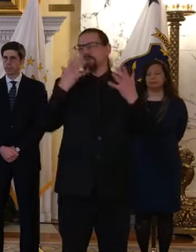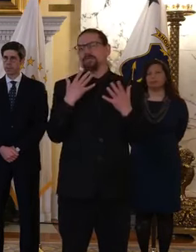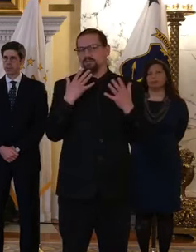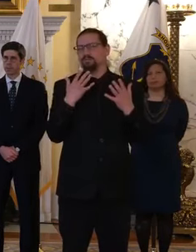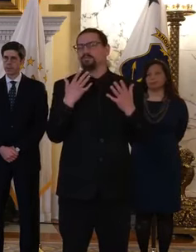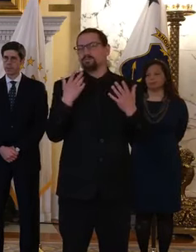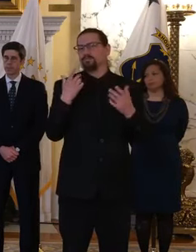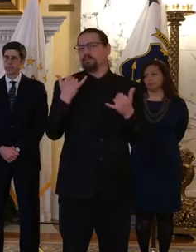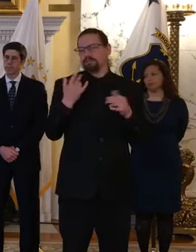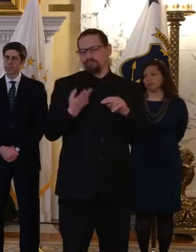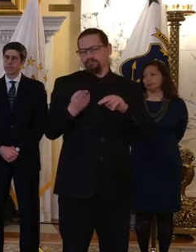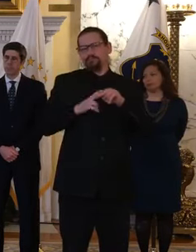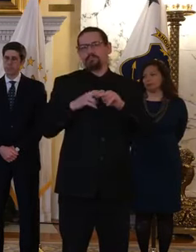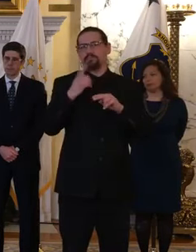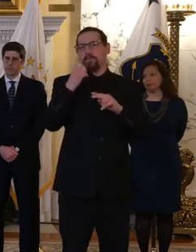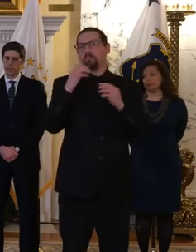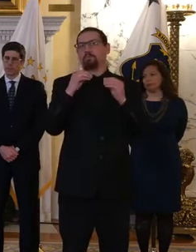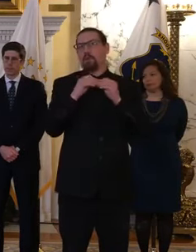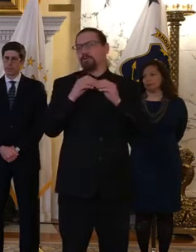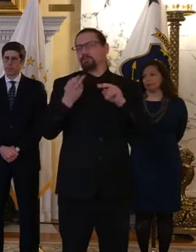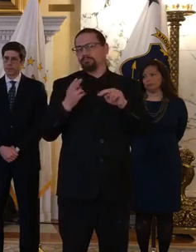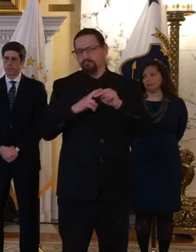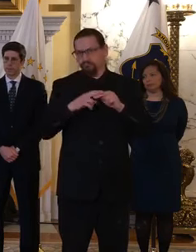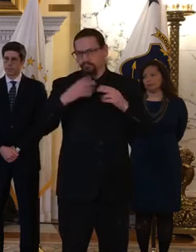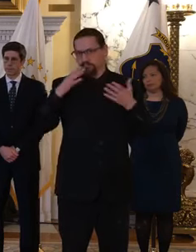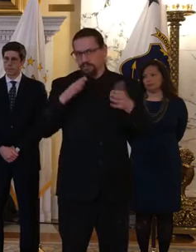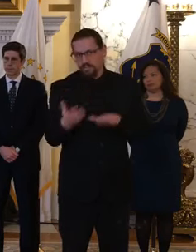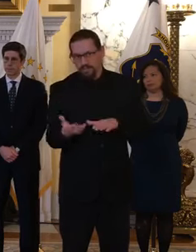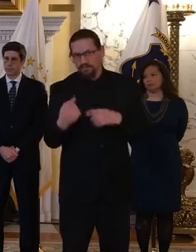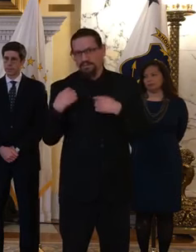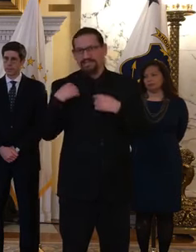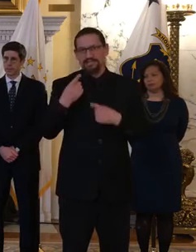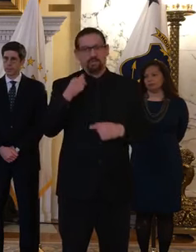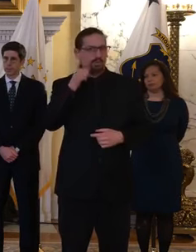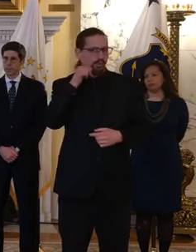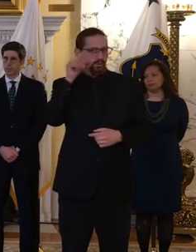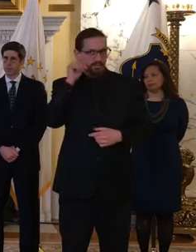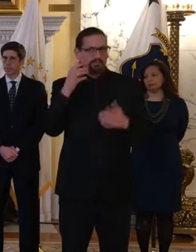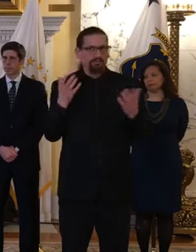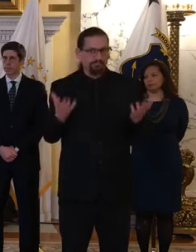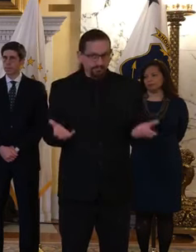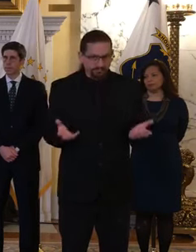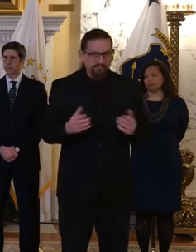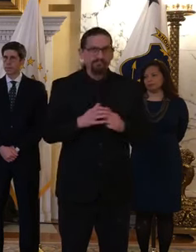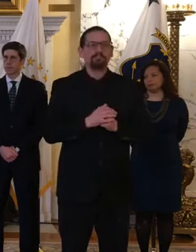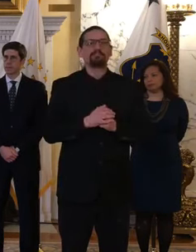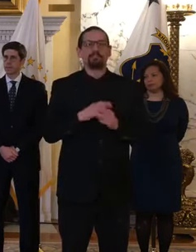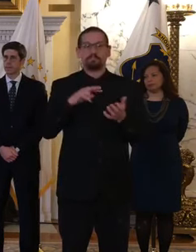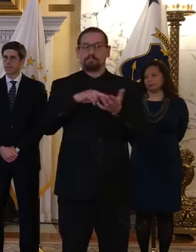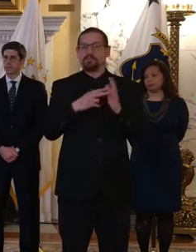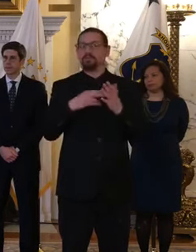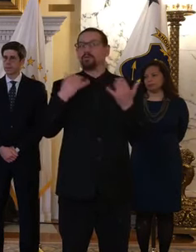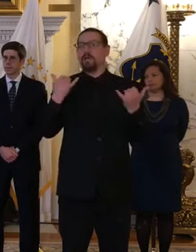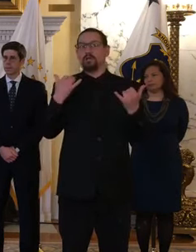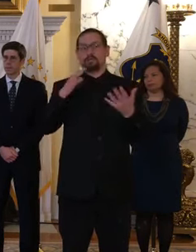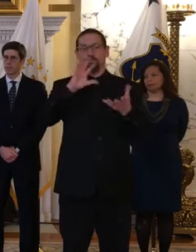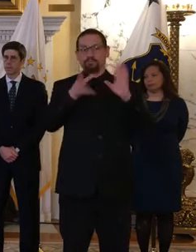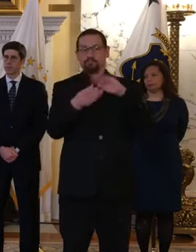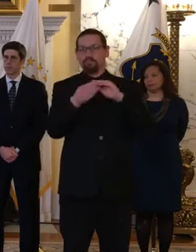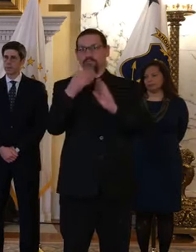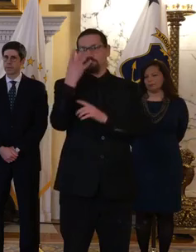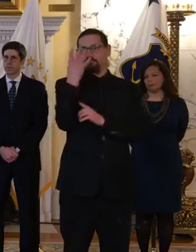COVID-19 associated fatality in Rhode Island. That brings our number of fatalities to